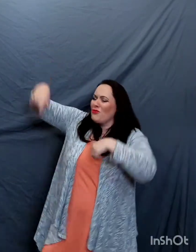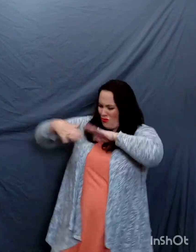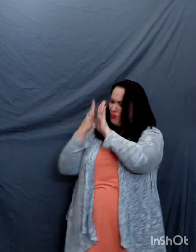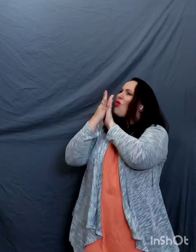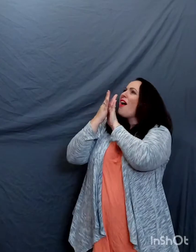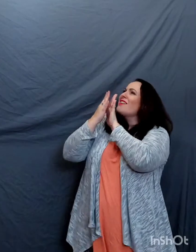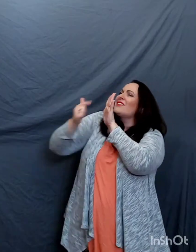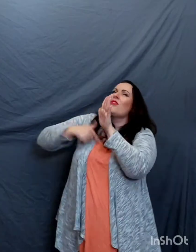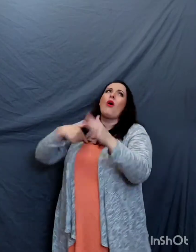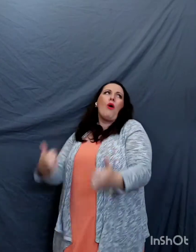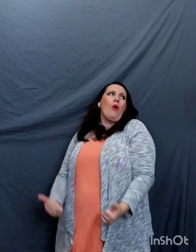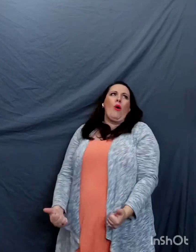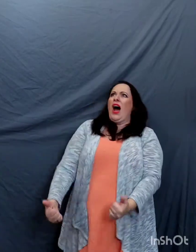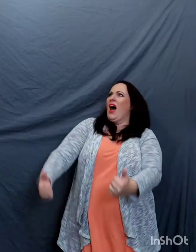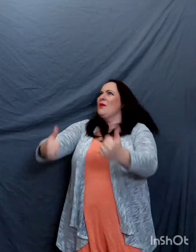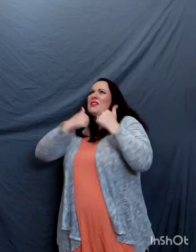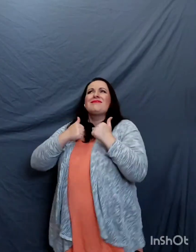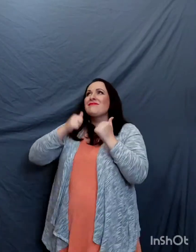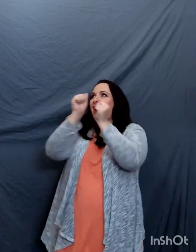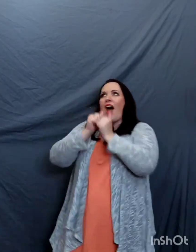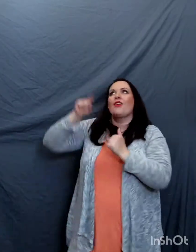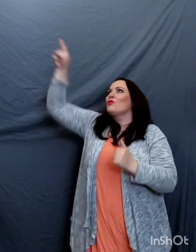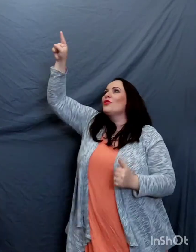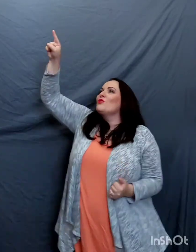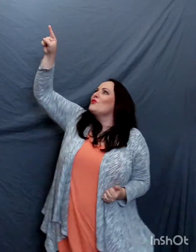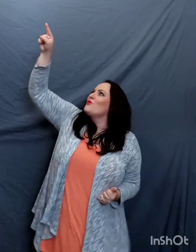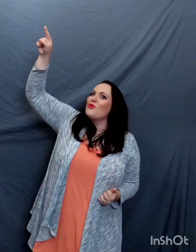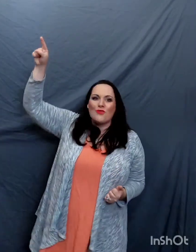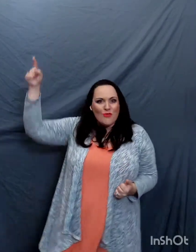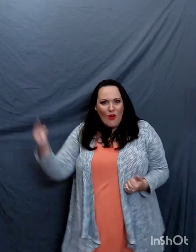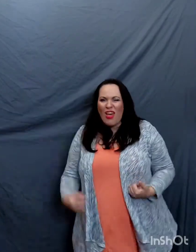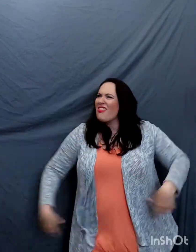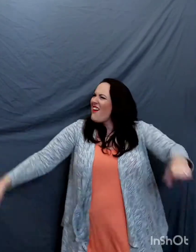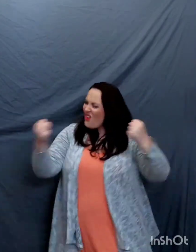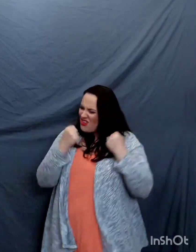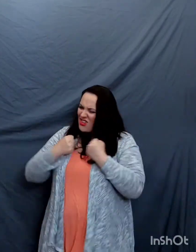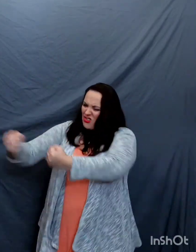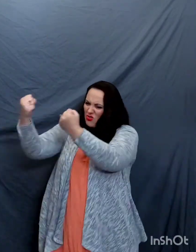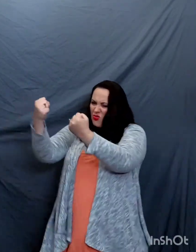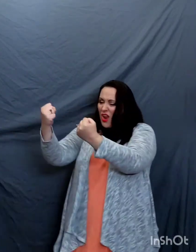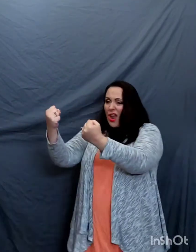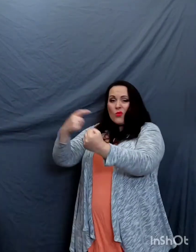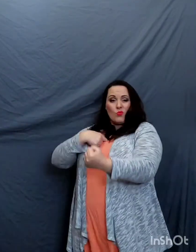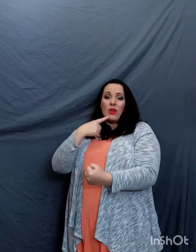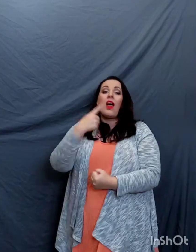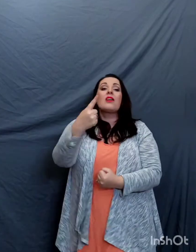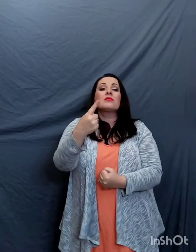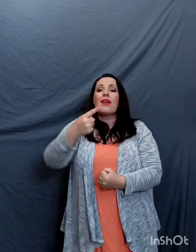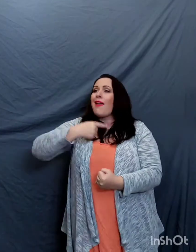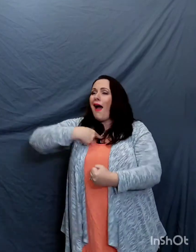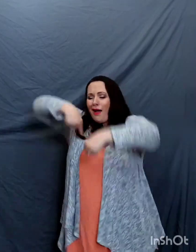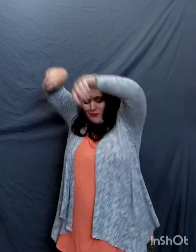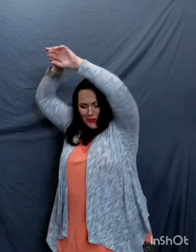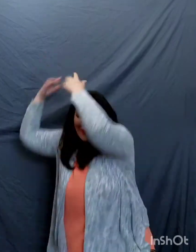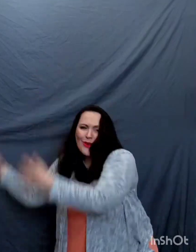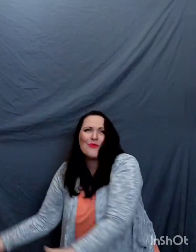I am alive with you There is strength when I say I will praise you,